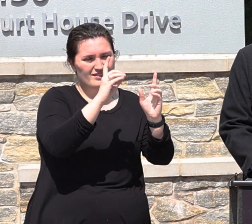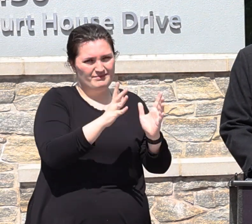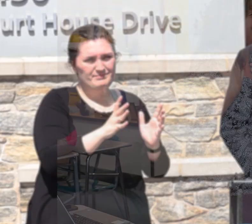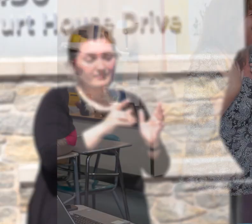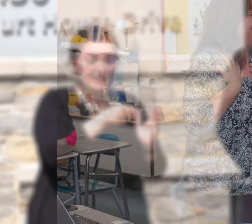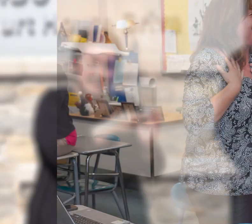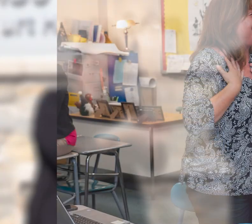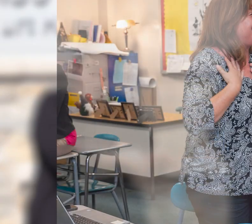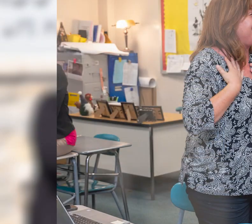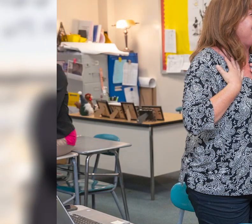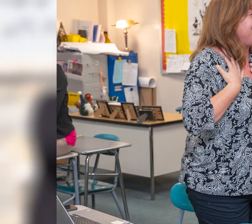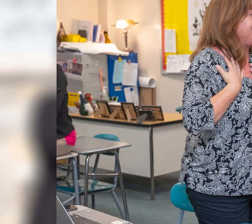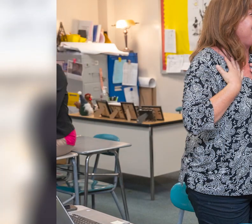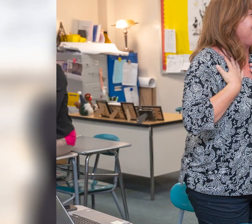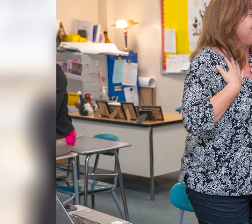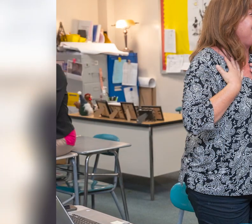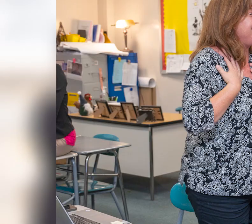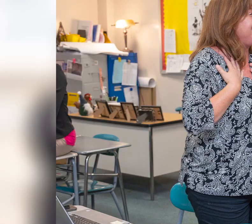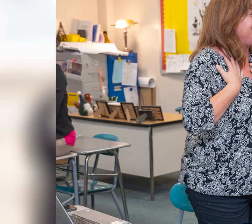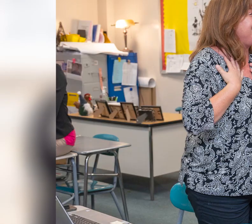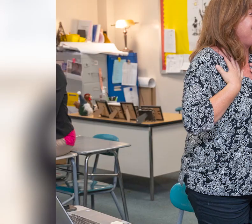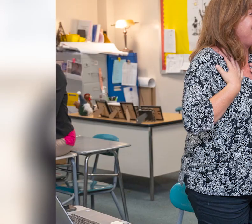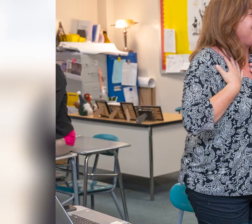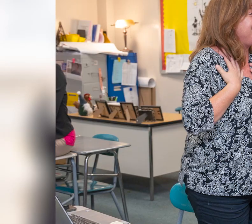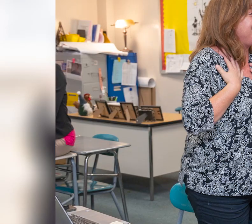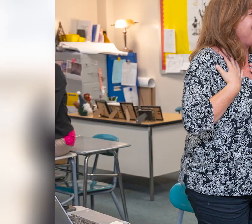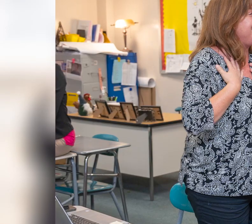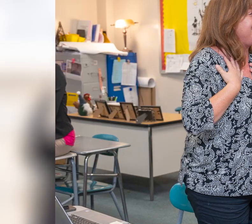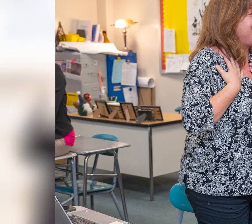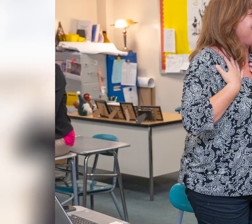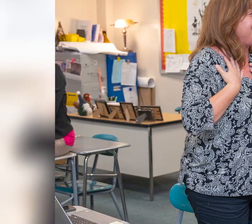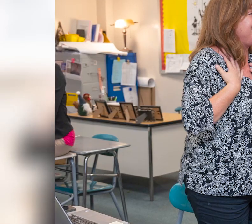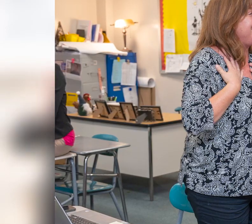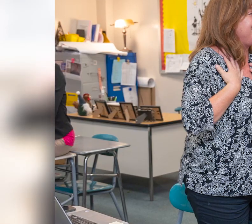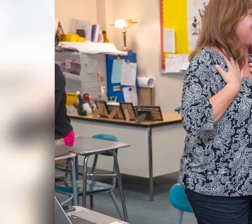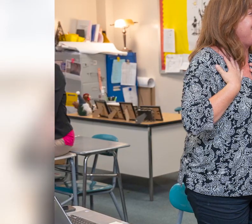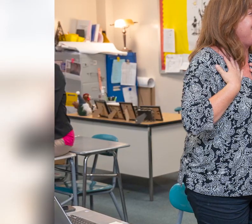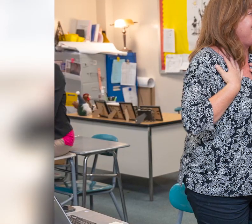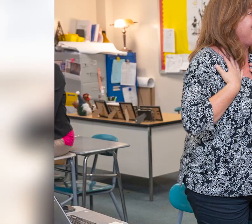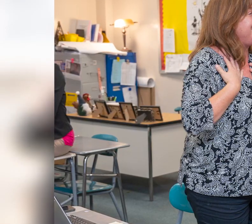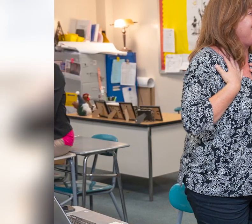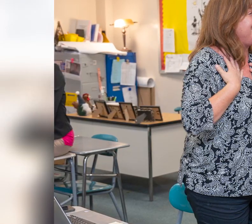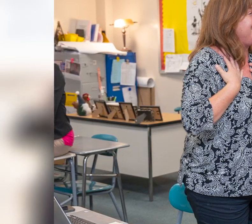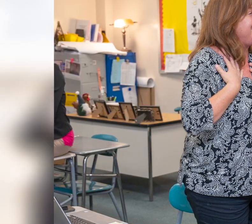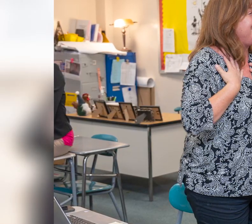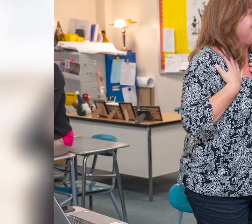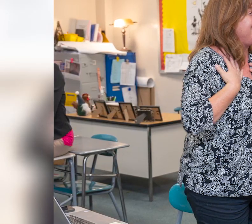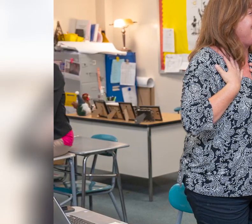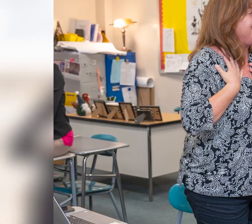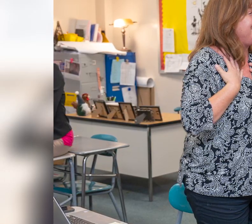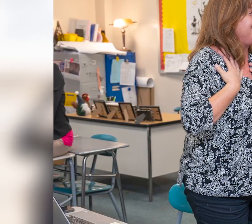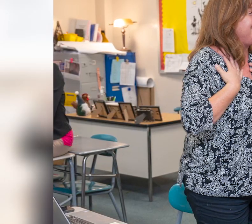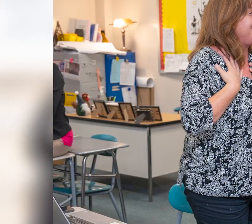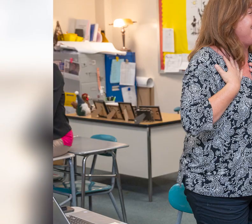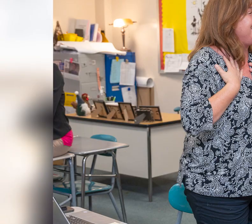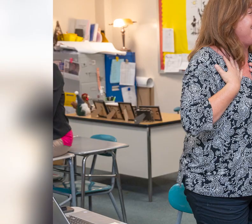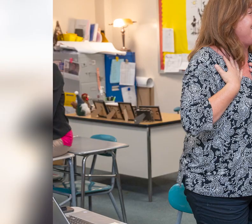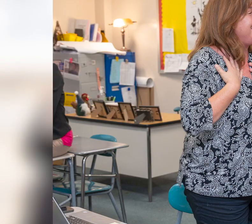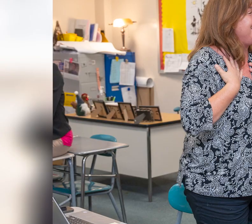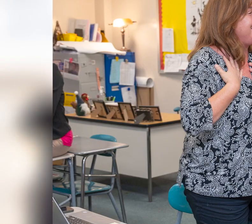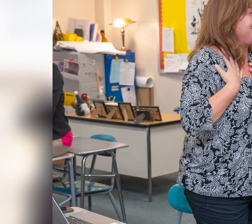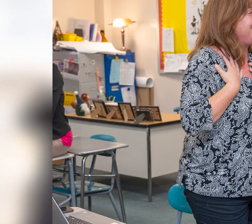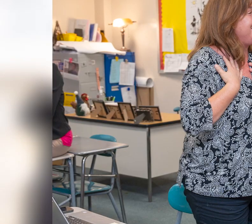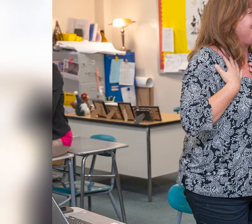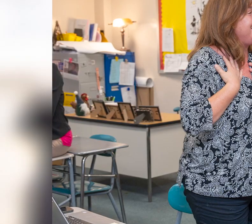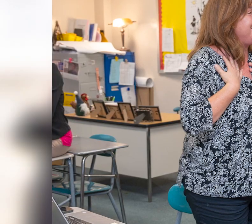because great schools begin with great educators. Beyond direct funding to our school system, this budget